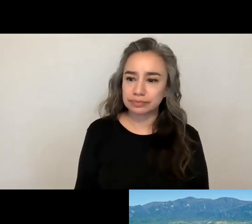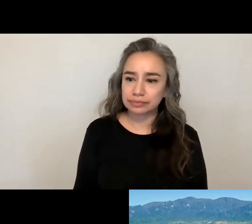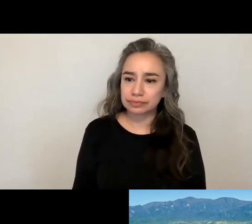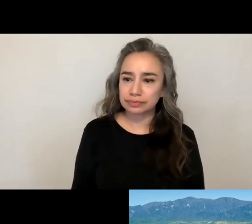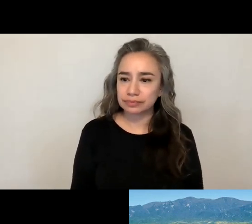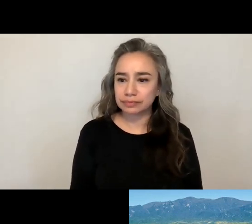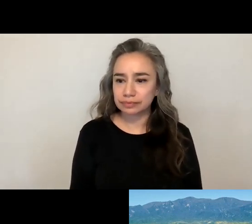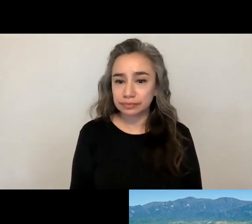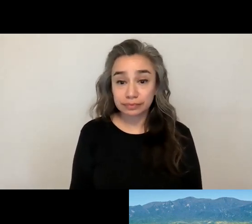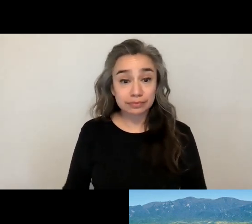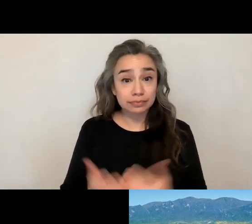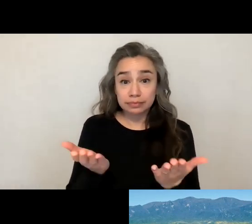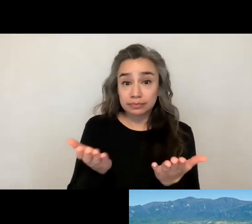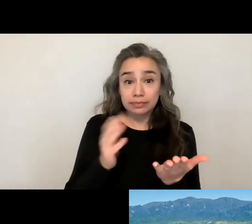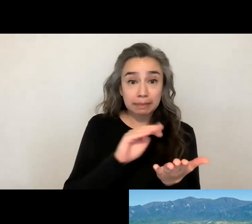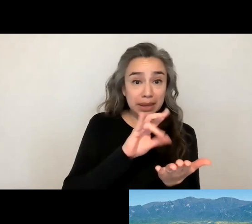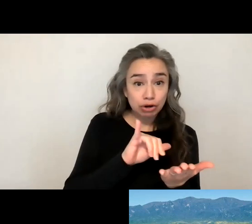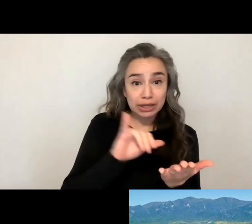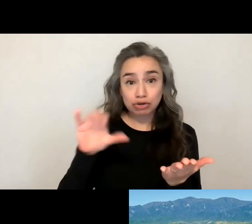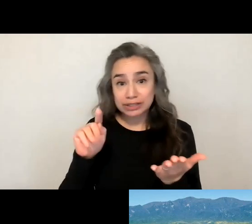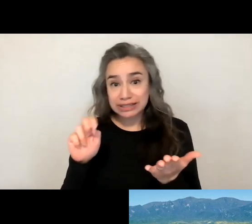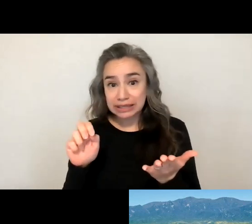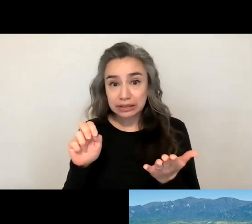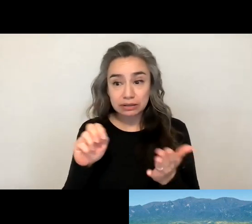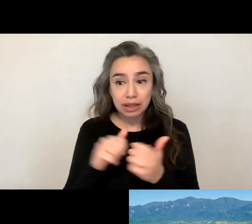Mary Christine, what would you add or how would you update?